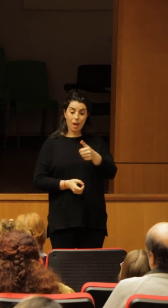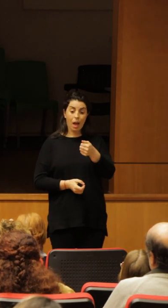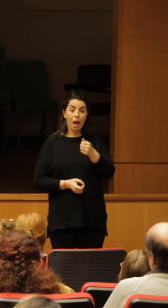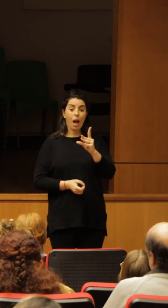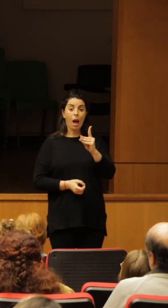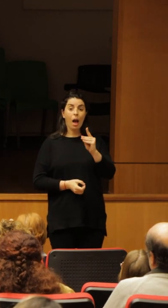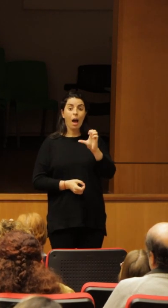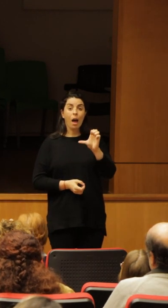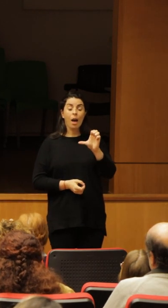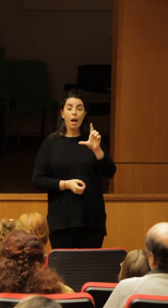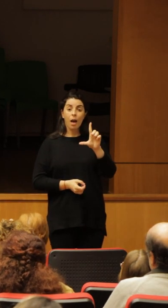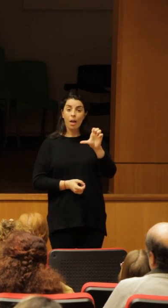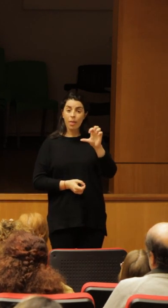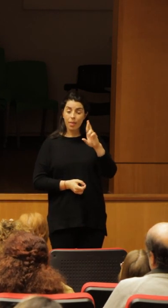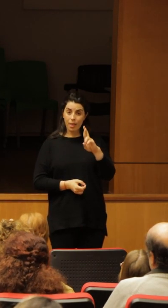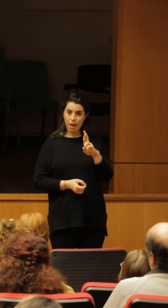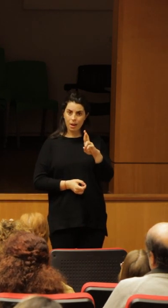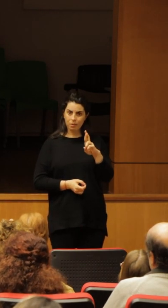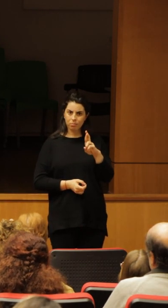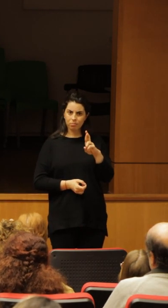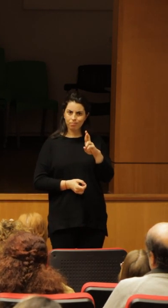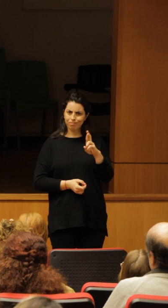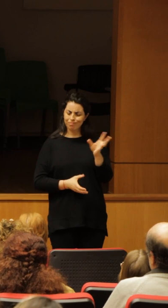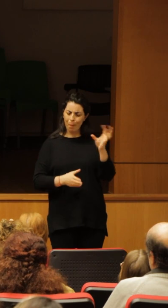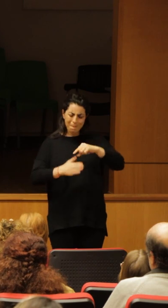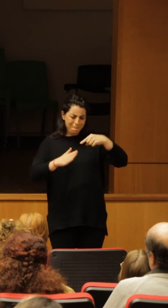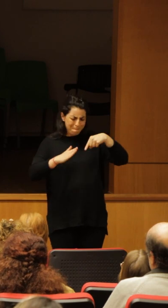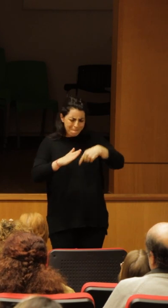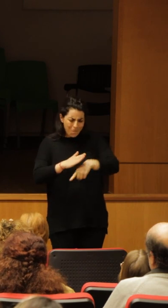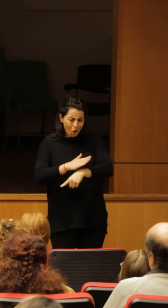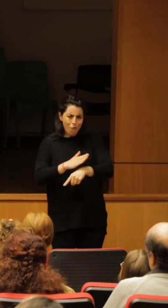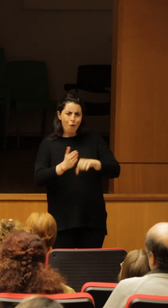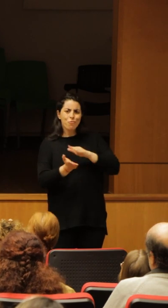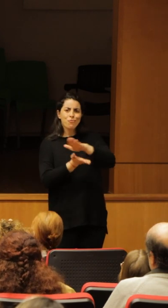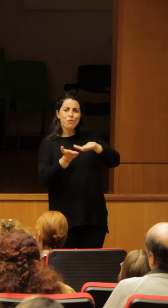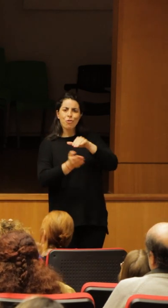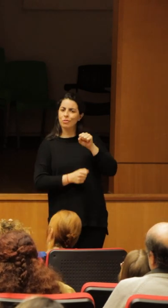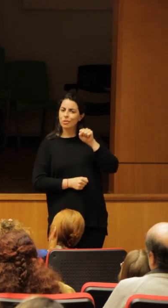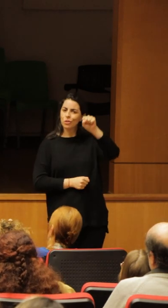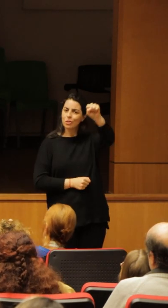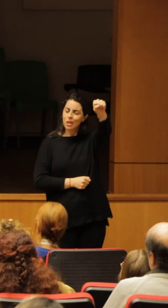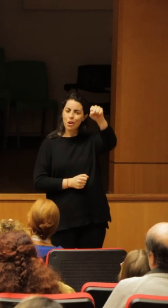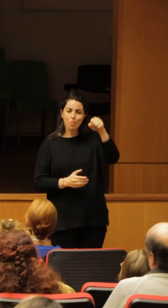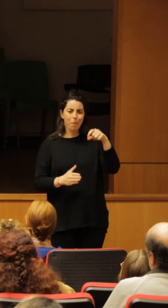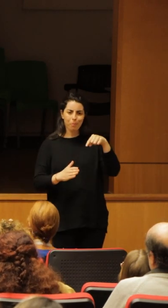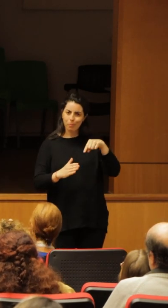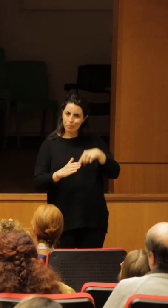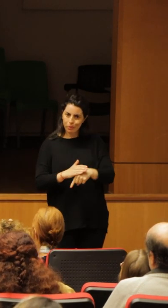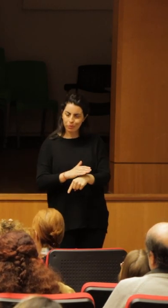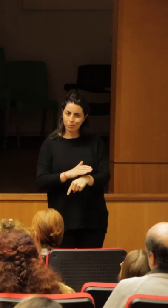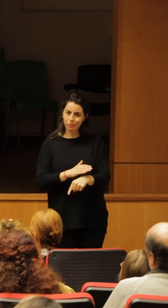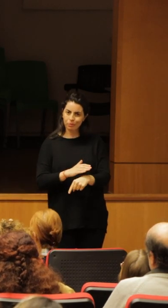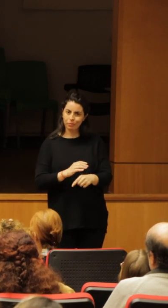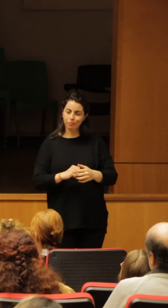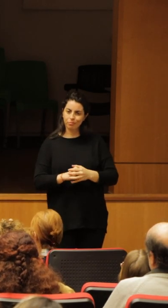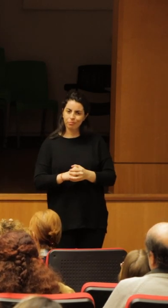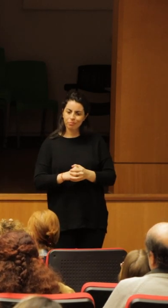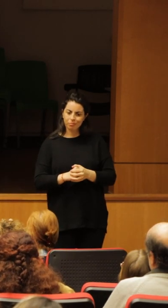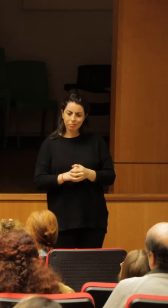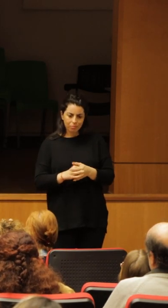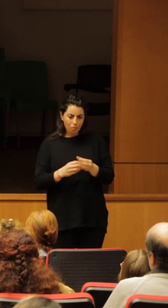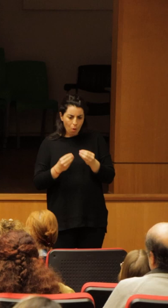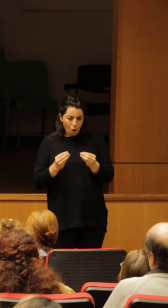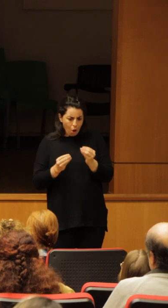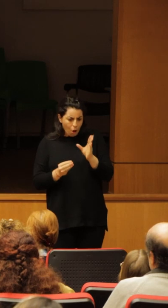Él estaba completamente en la cuestión del socialismo. And how could he not believe if he was dating a Russian socialist? ¿Y cómo él no